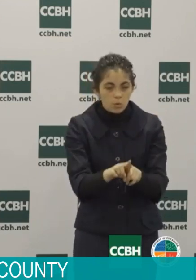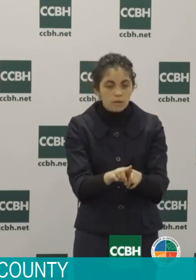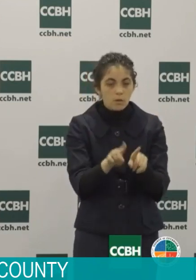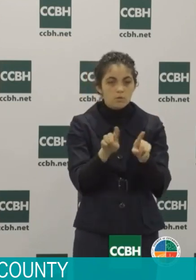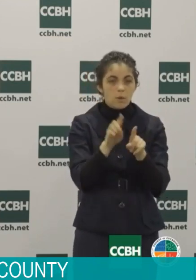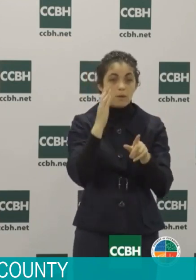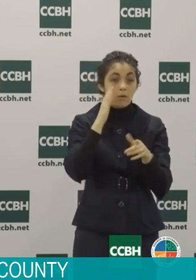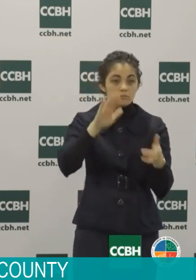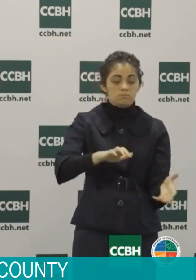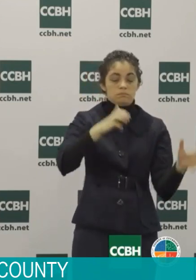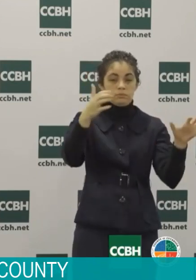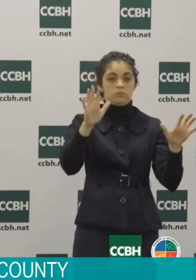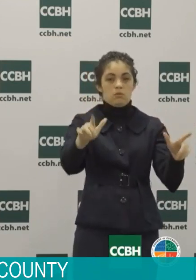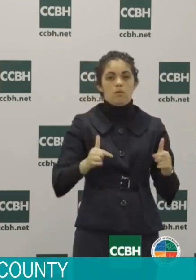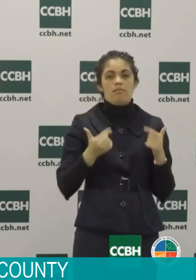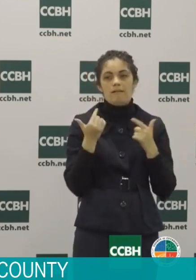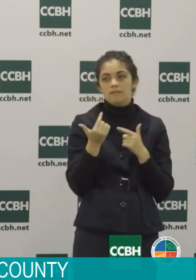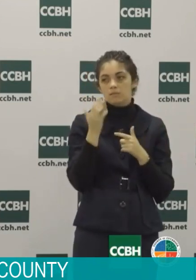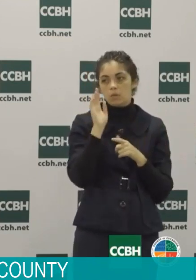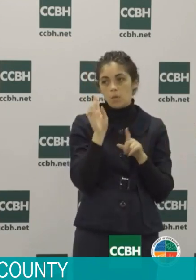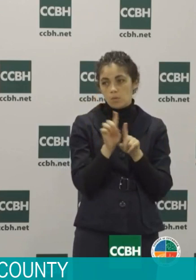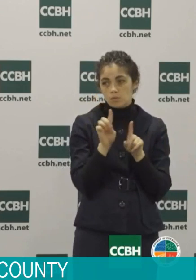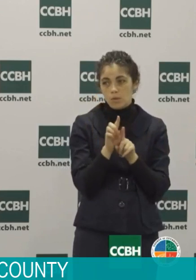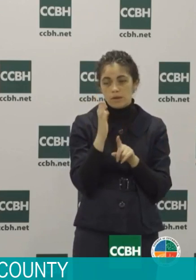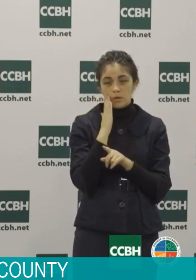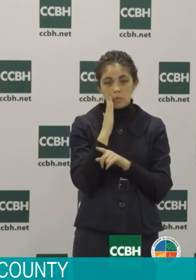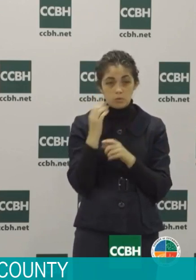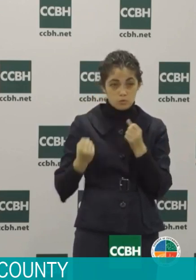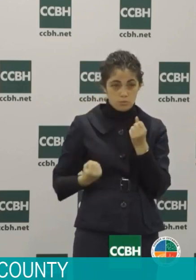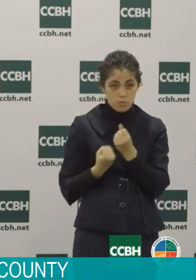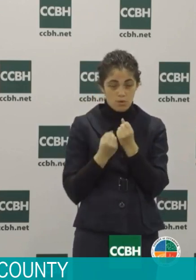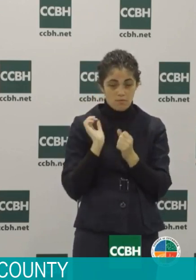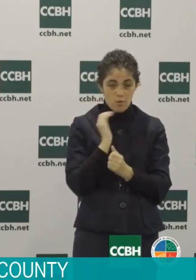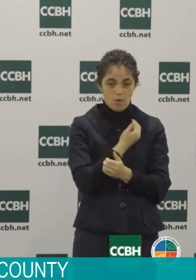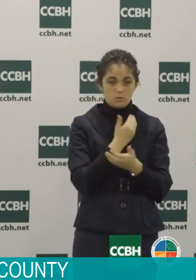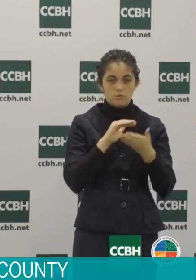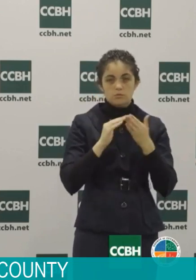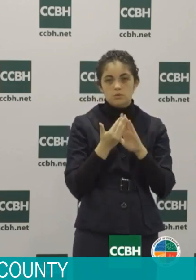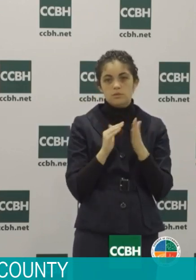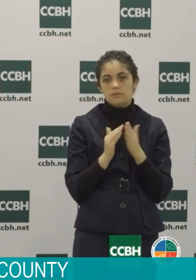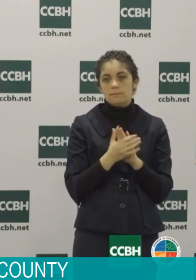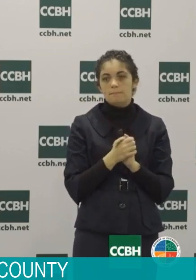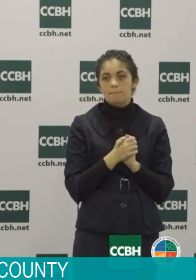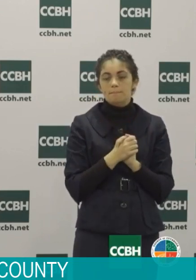disruption, and we appreciate their support for the public health of our community.